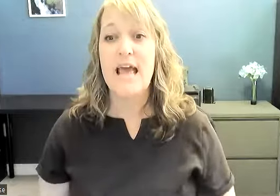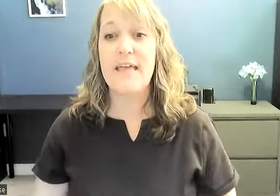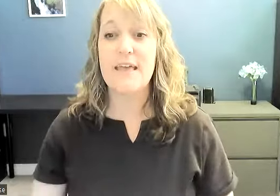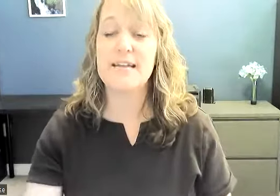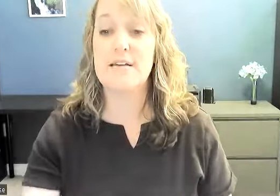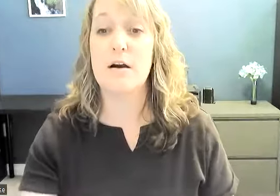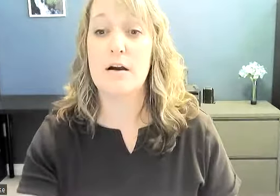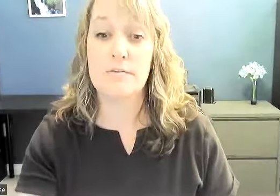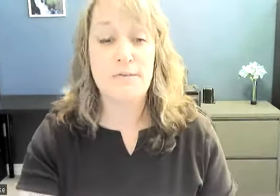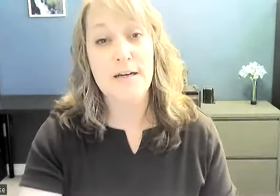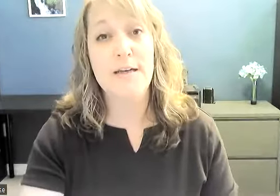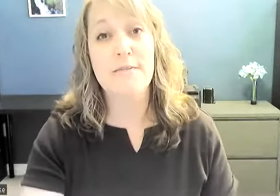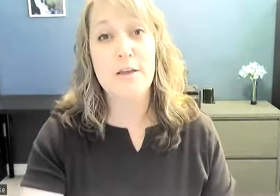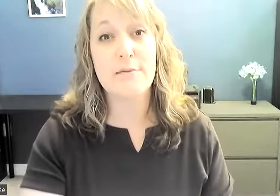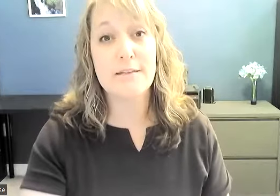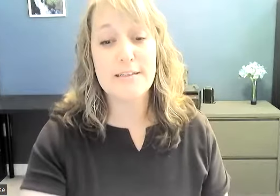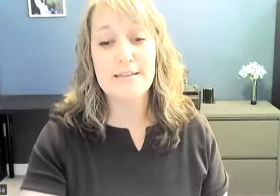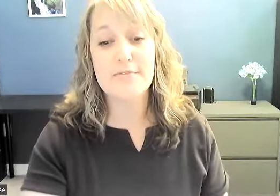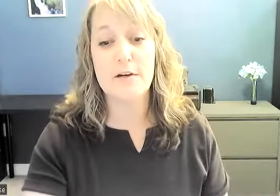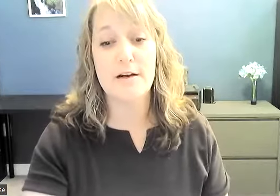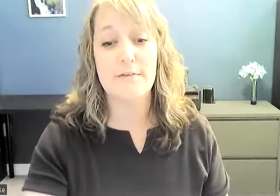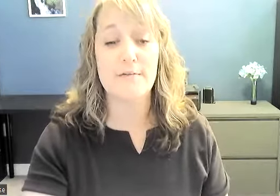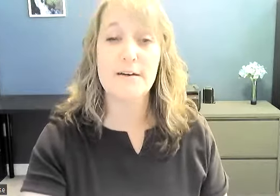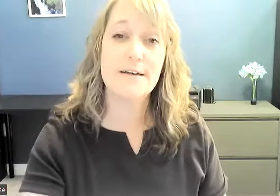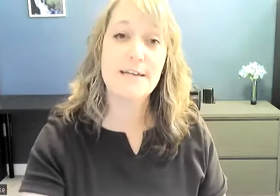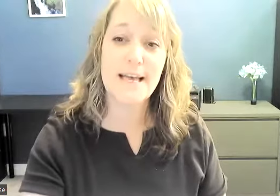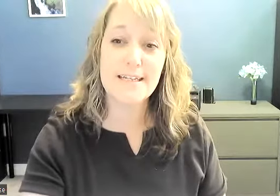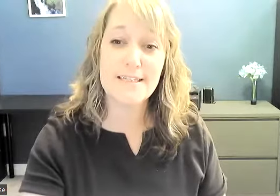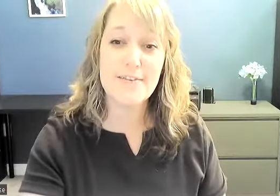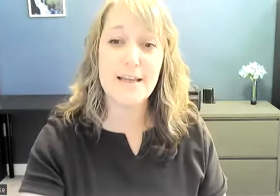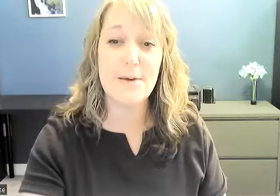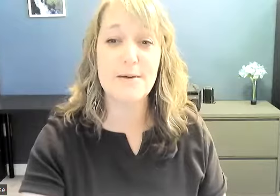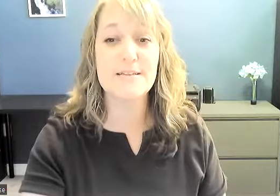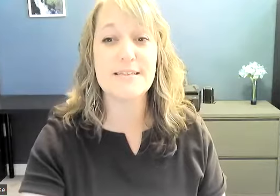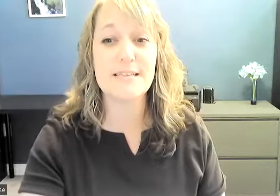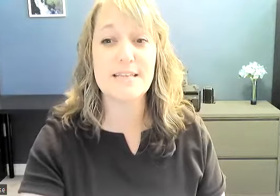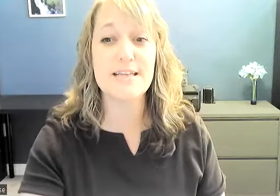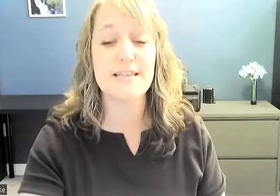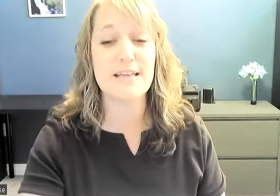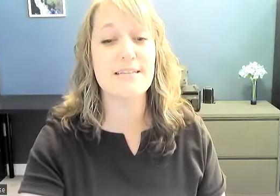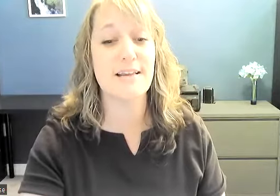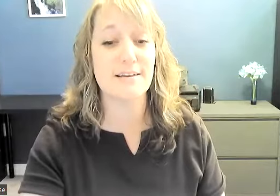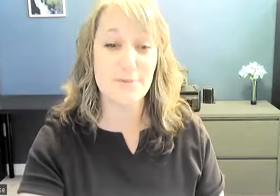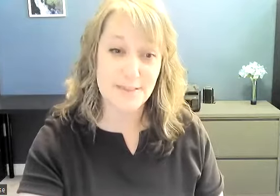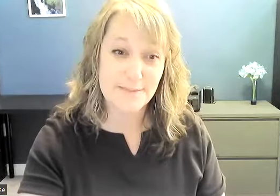and that is our fun vocabulary list for our fun activity about cities, states, and countries.